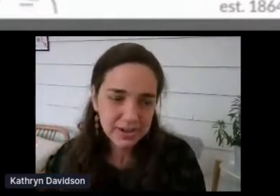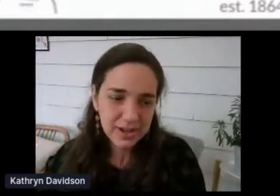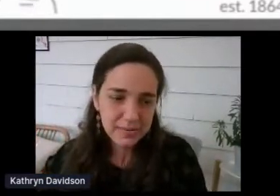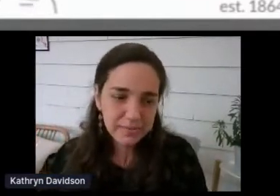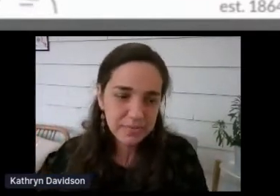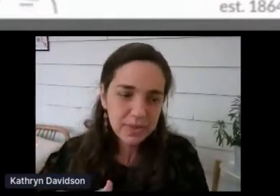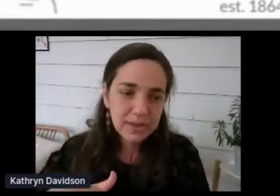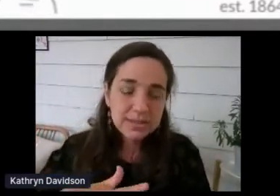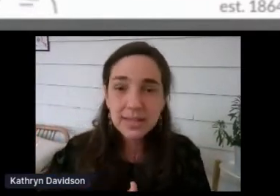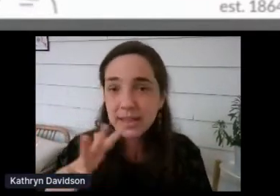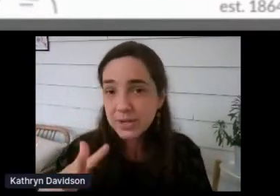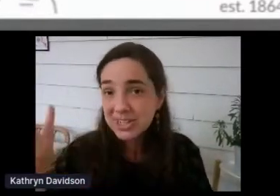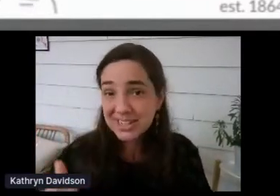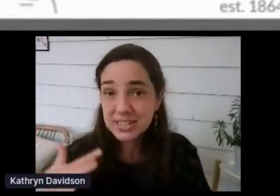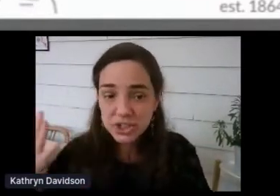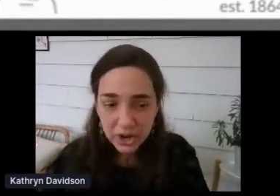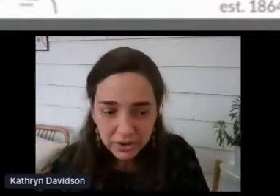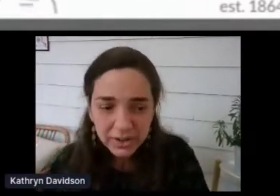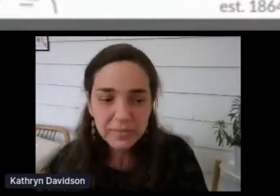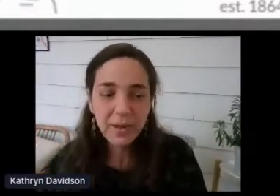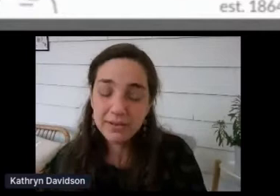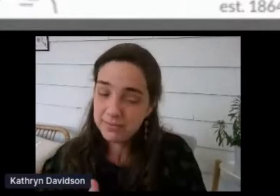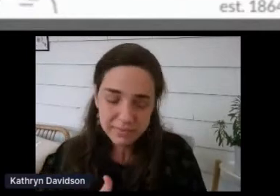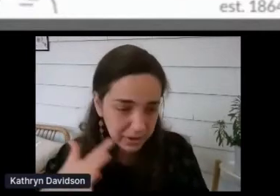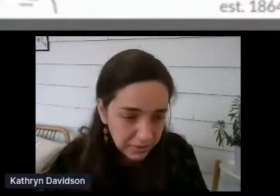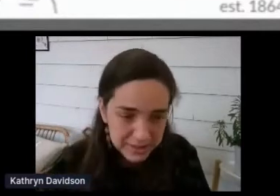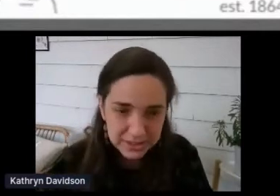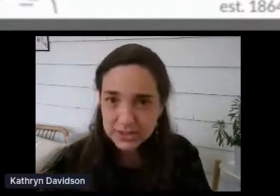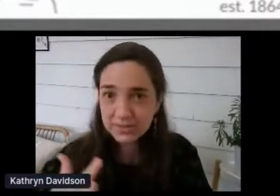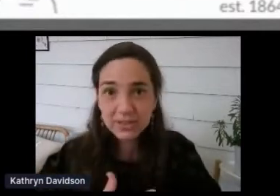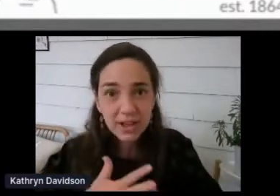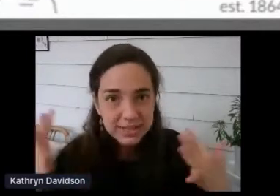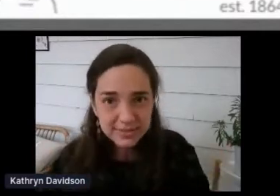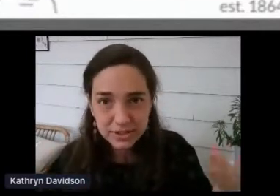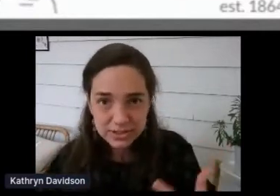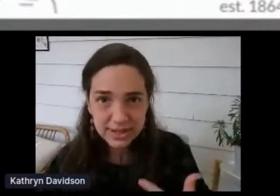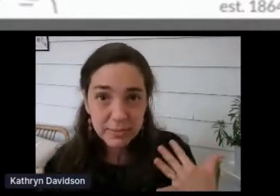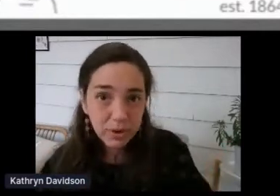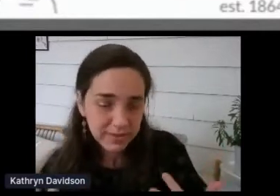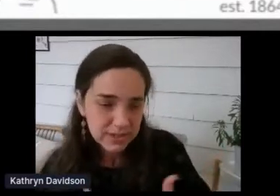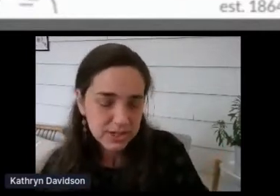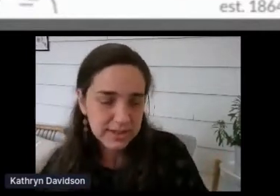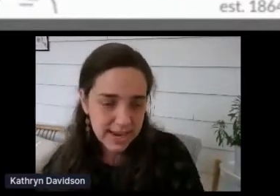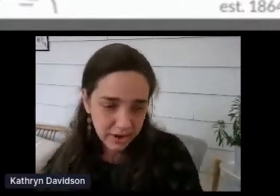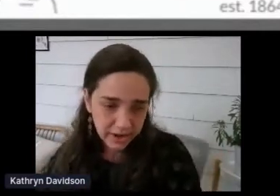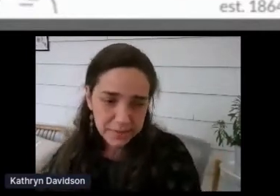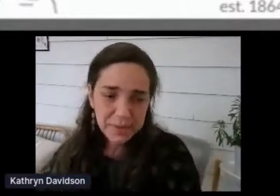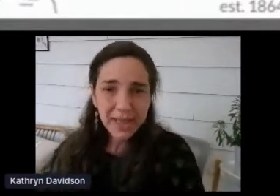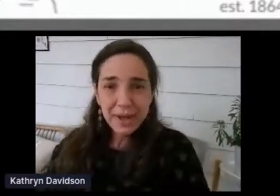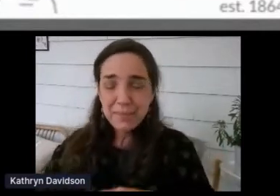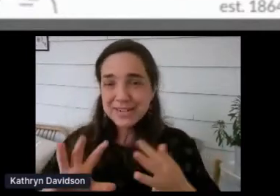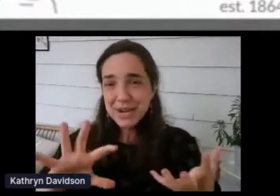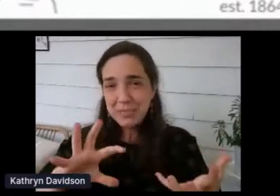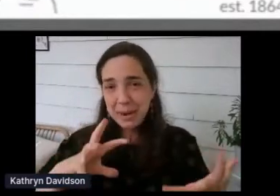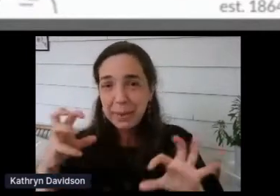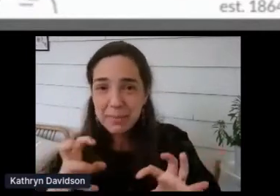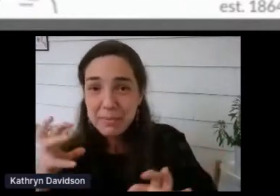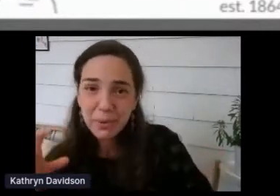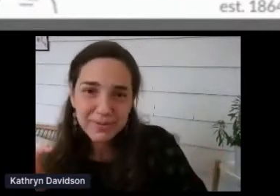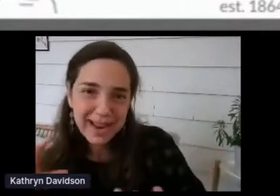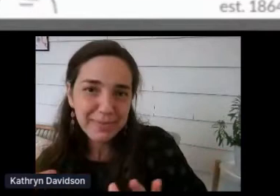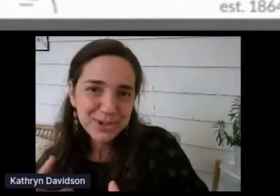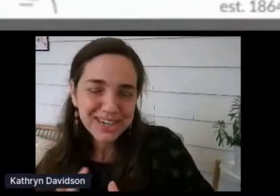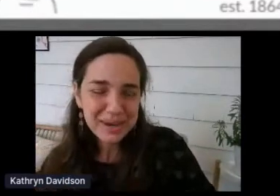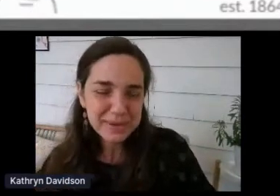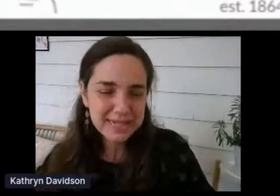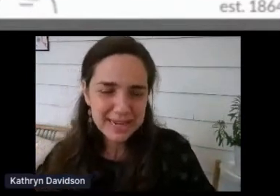of sign language studies in general. Of my own research, I have lots of interesting, important research in this area. I'm going to talk about a little bit